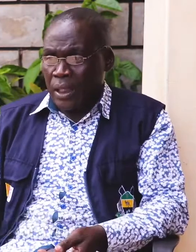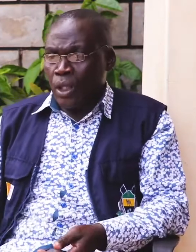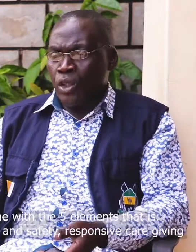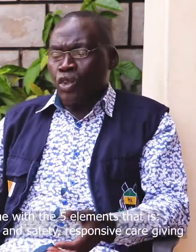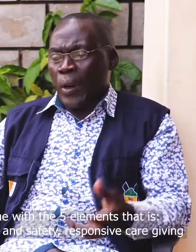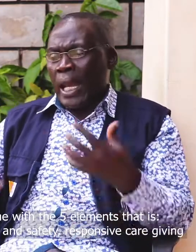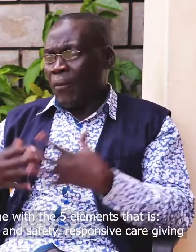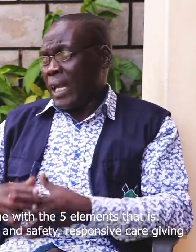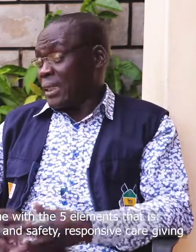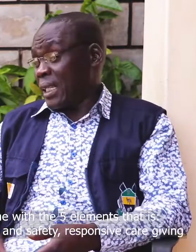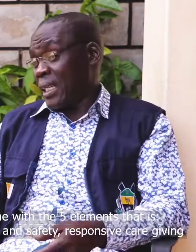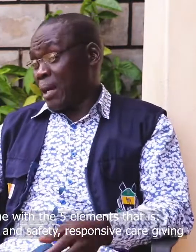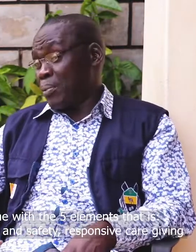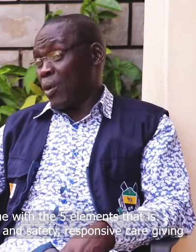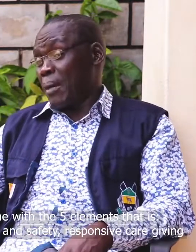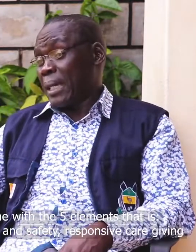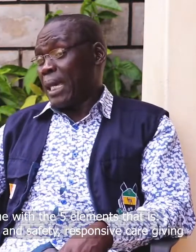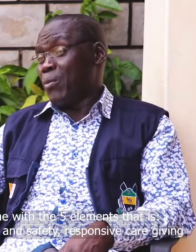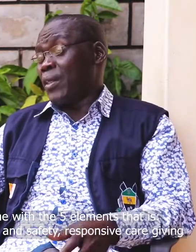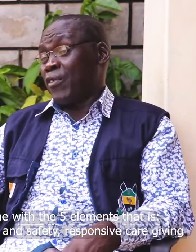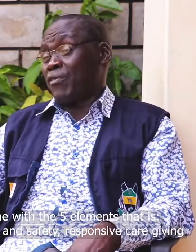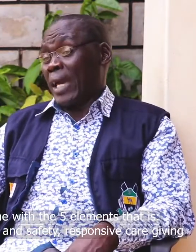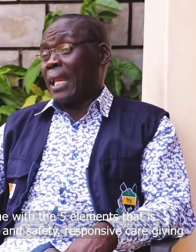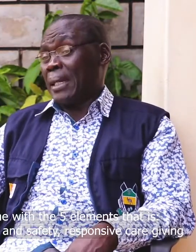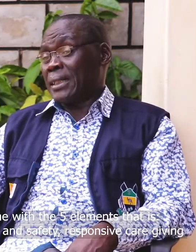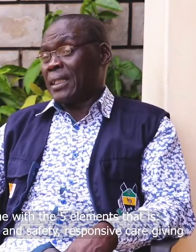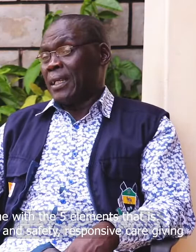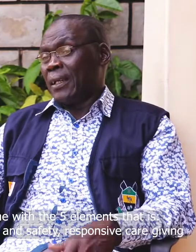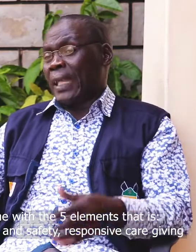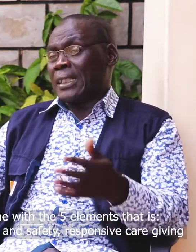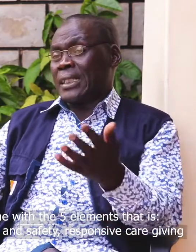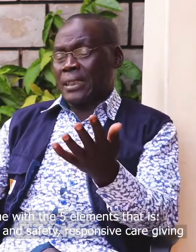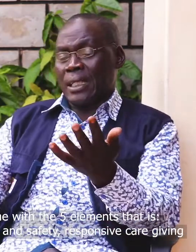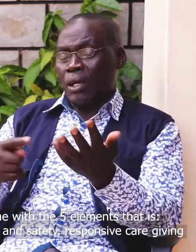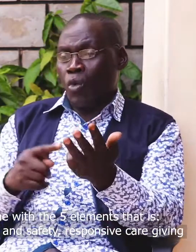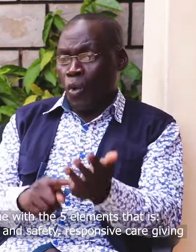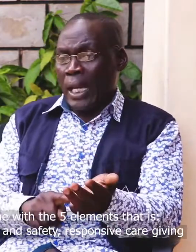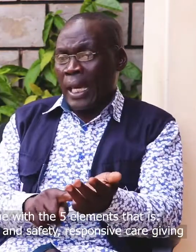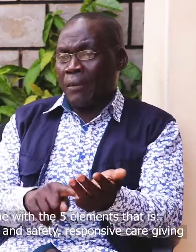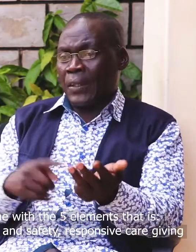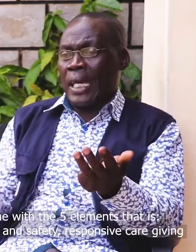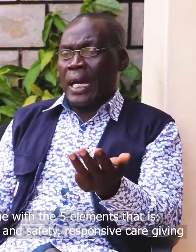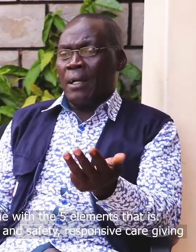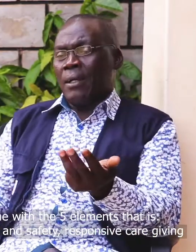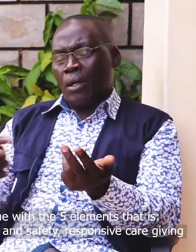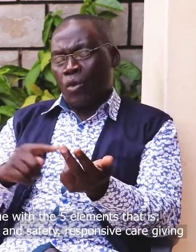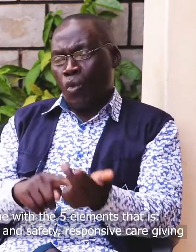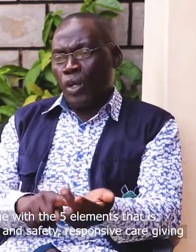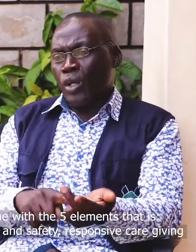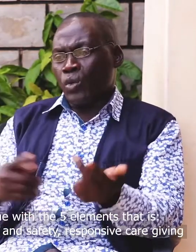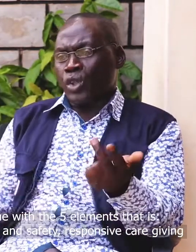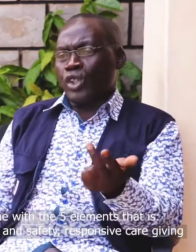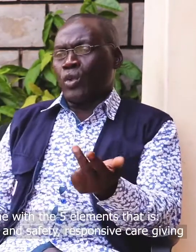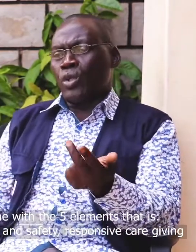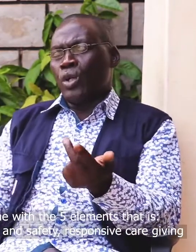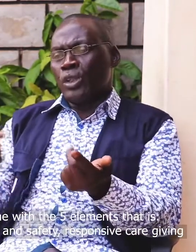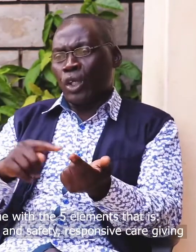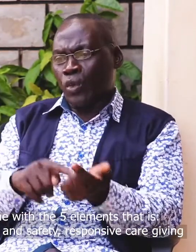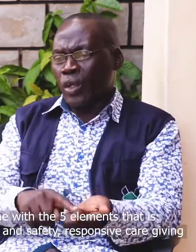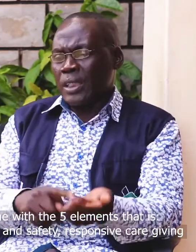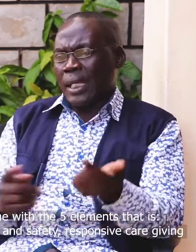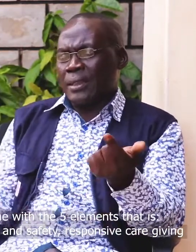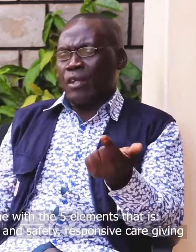to date. So when now the nurturing care program came with the 5 elements, that is good health care, good